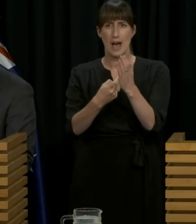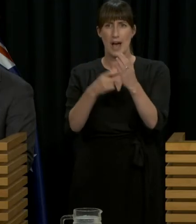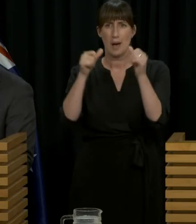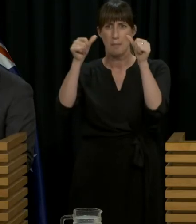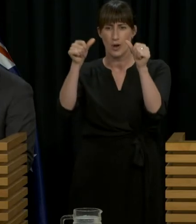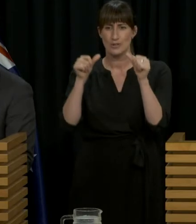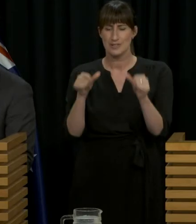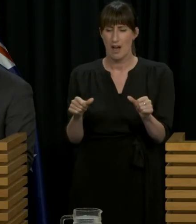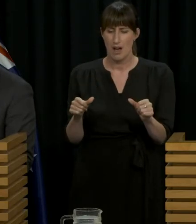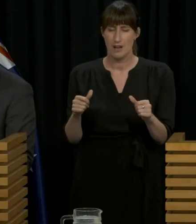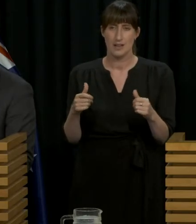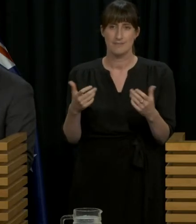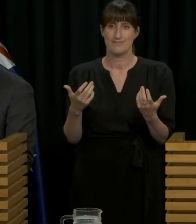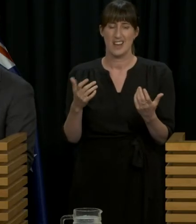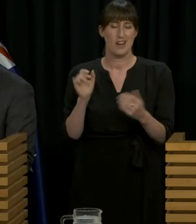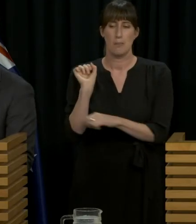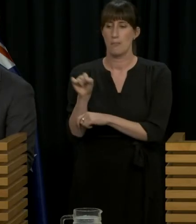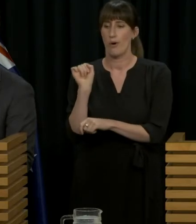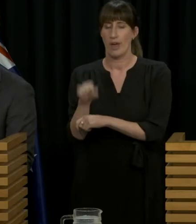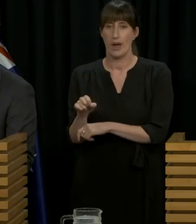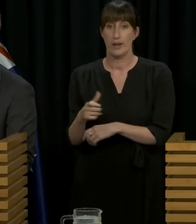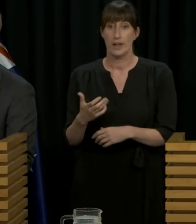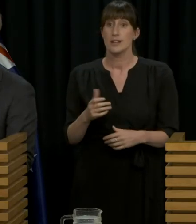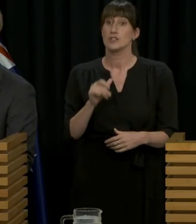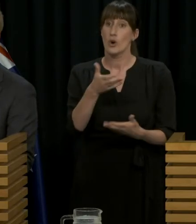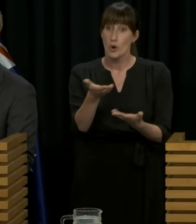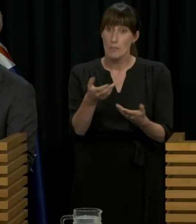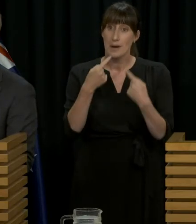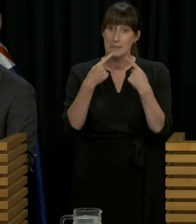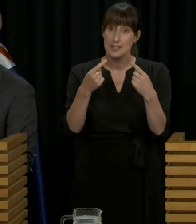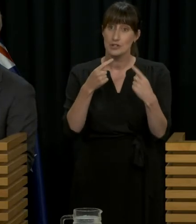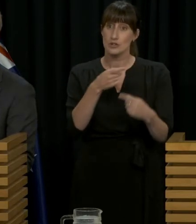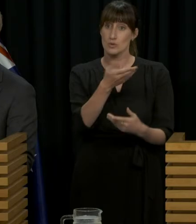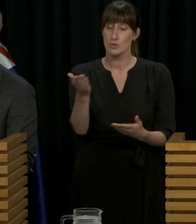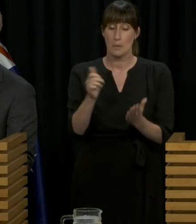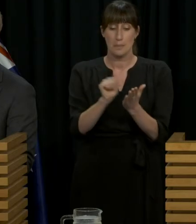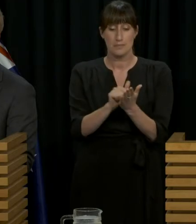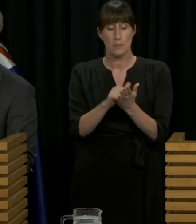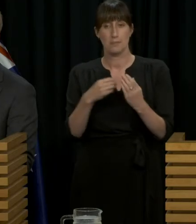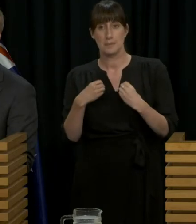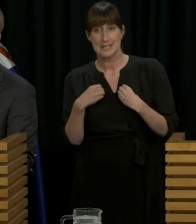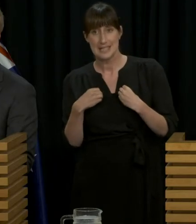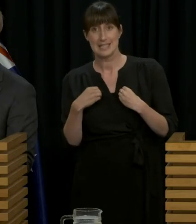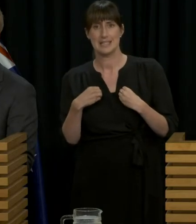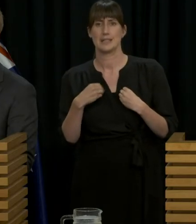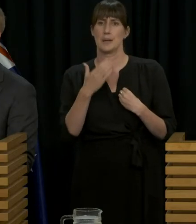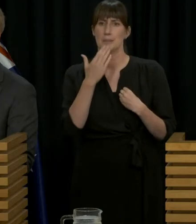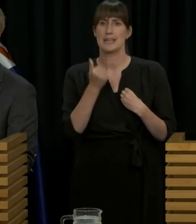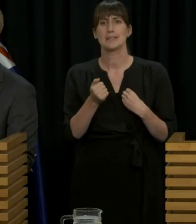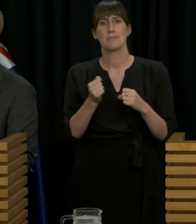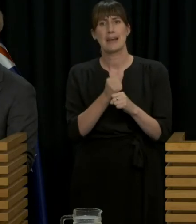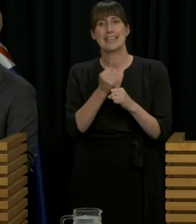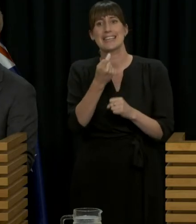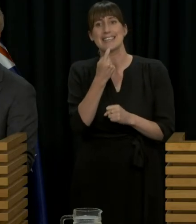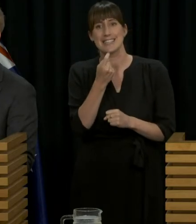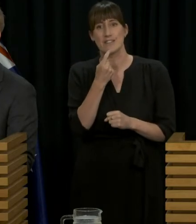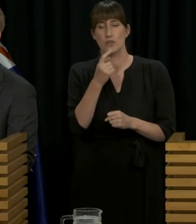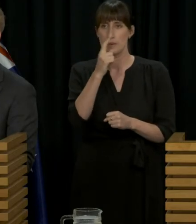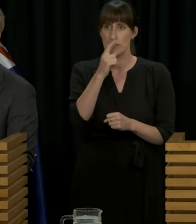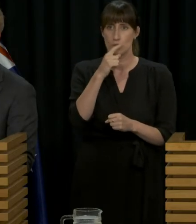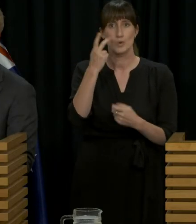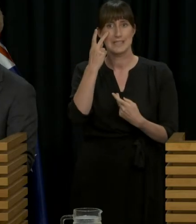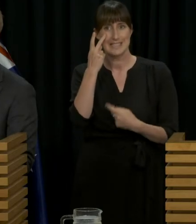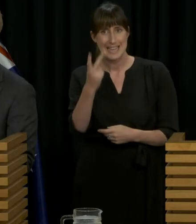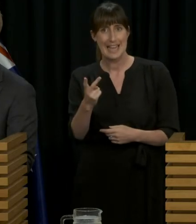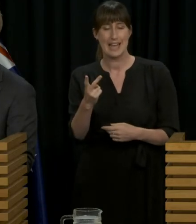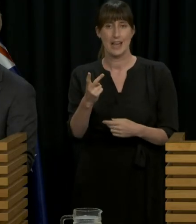all businesses is please continue to play your part here. Make sure you have it prominently displayed, preferably put up multiple copies of it around